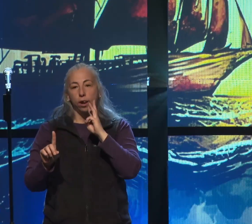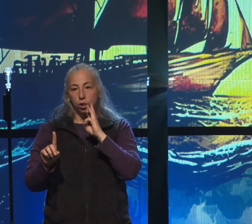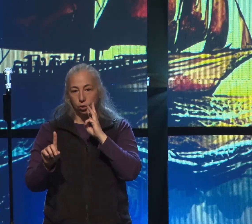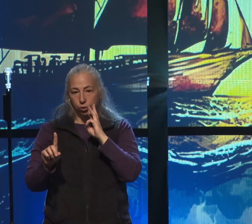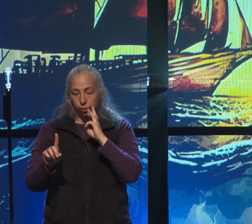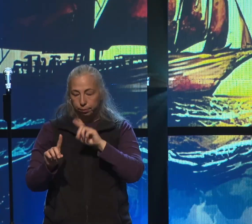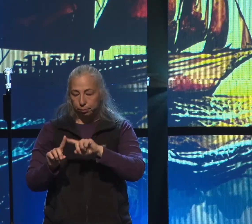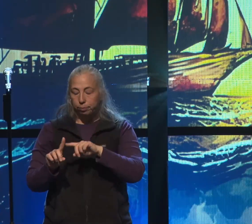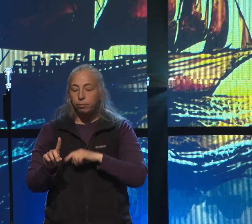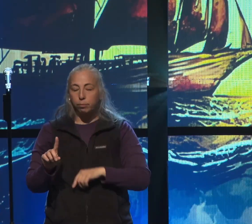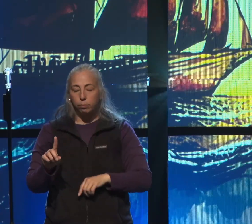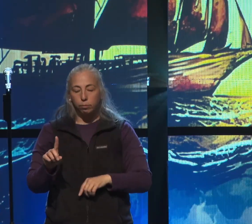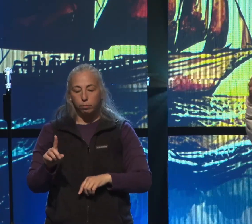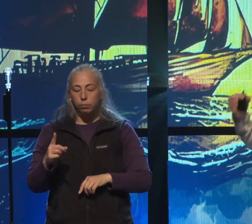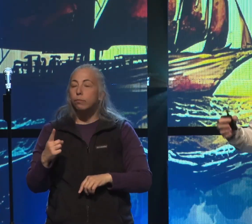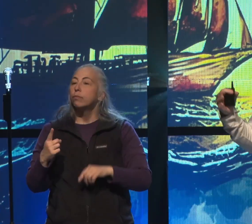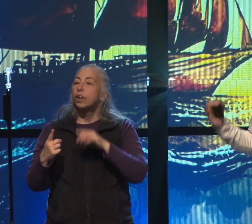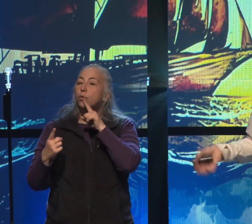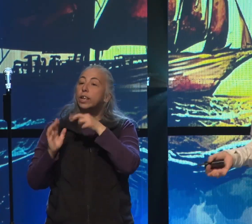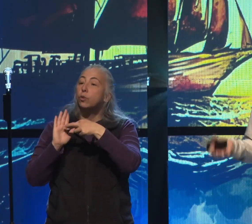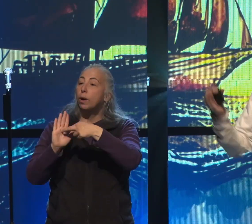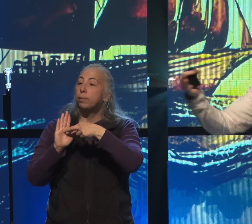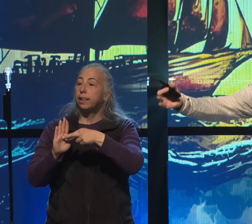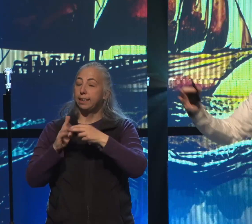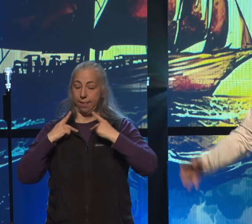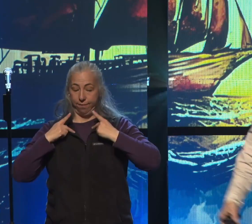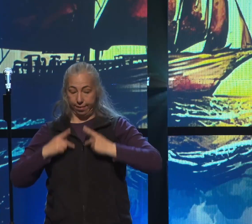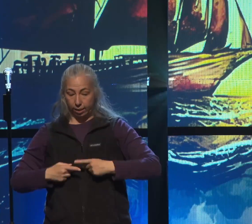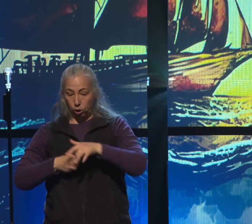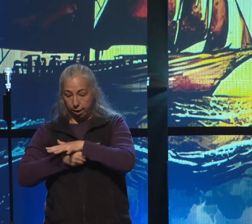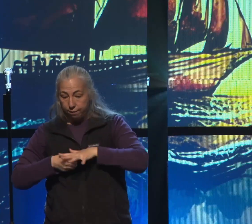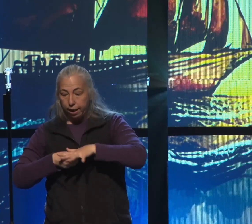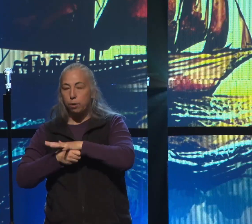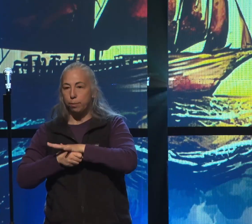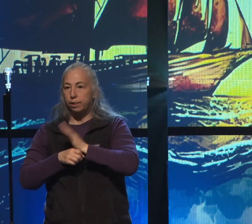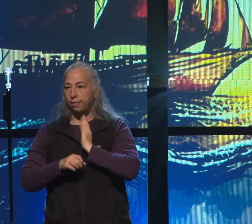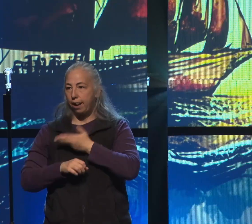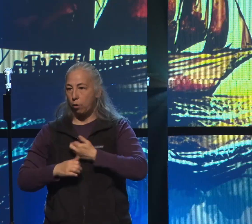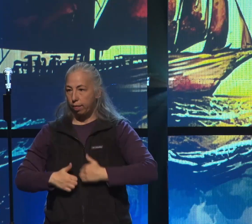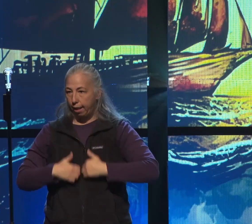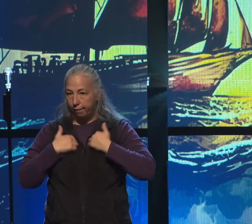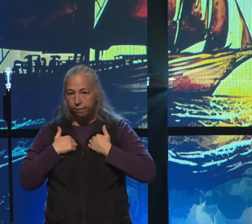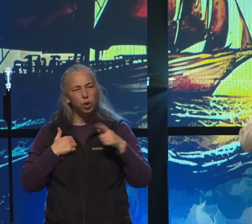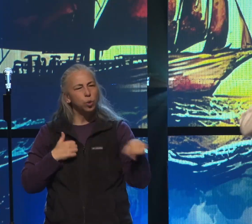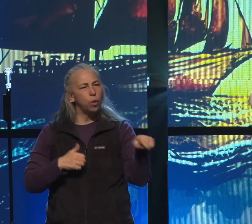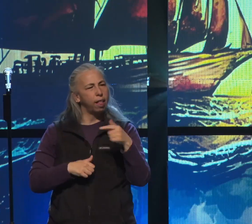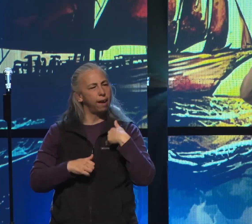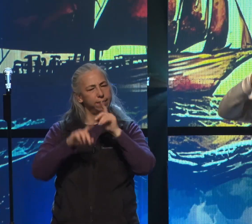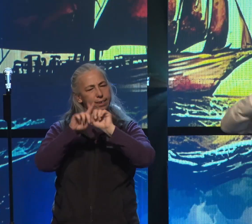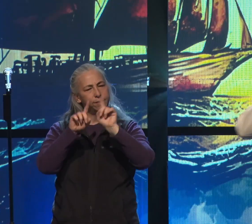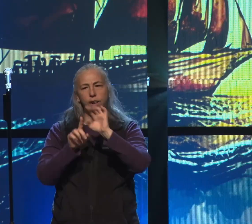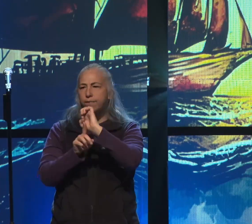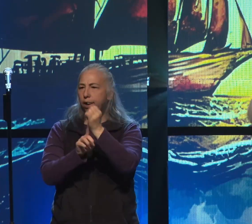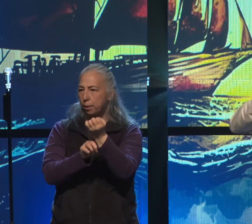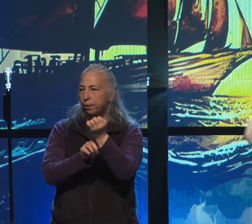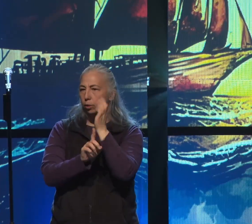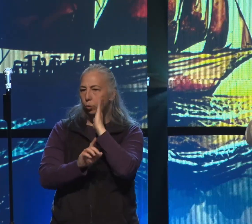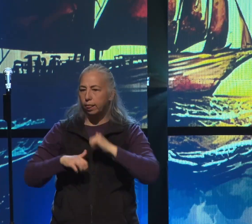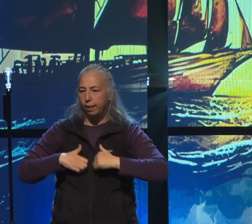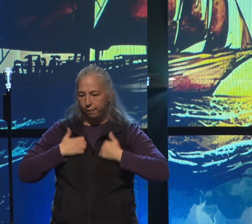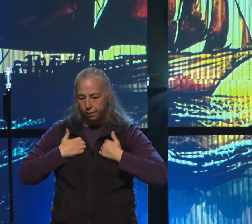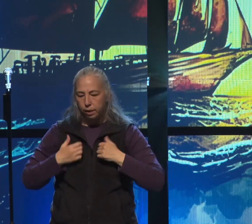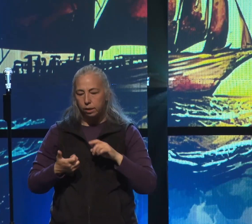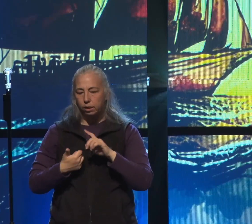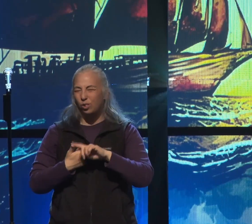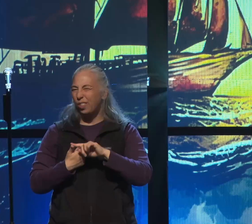the different physical environments or domains of our lives. So you have different physical environments that you live in, right? And so the water is kind of those